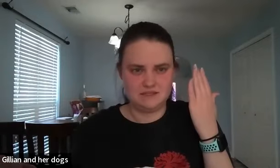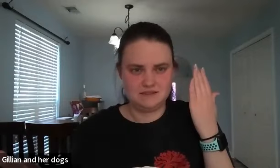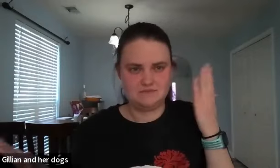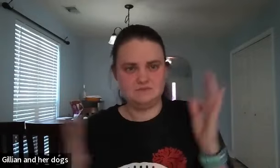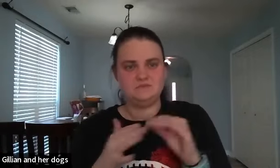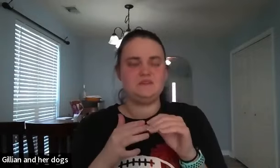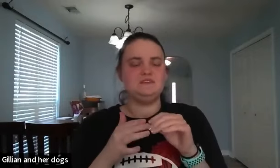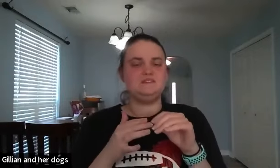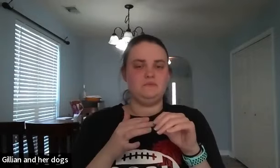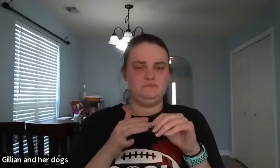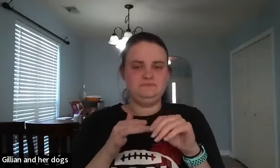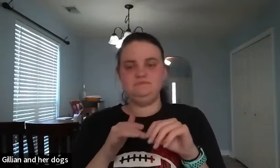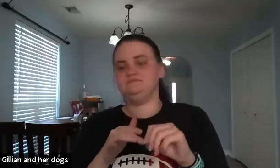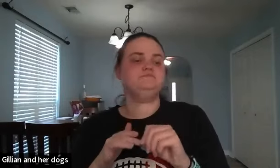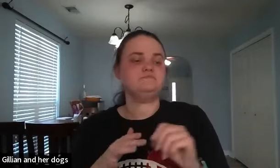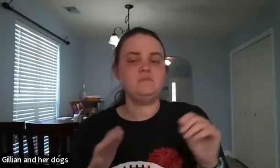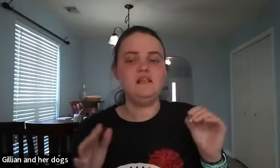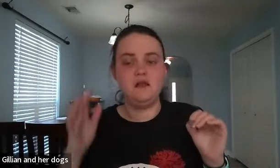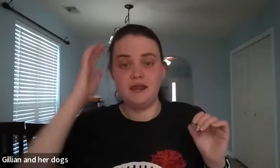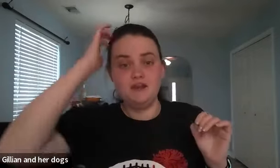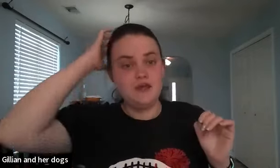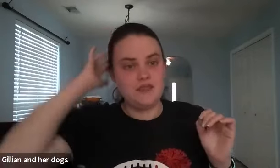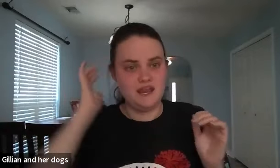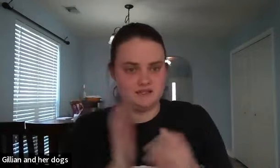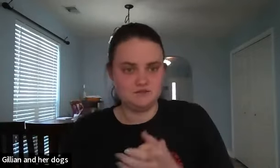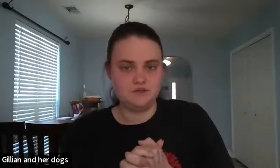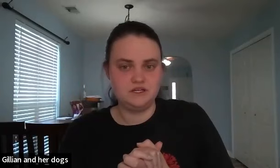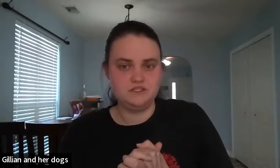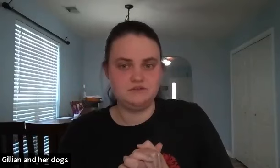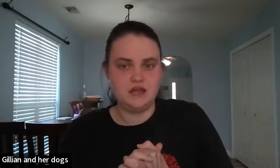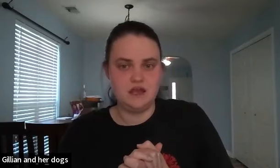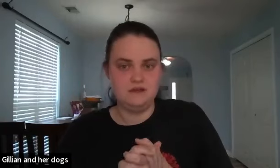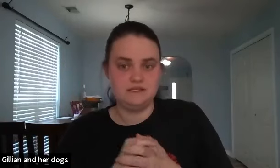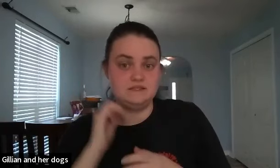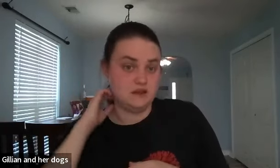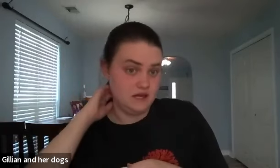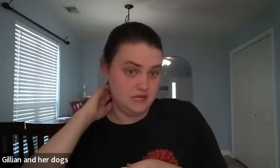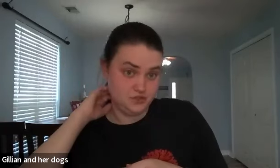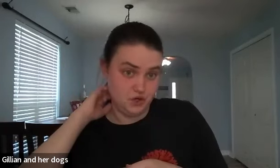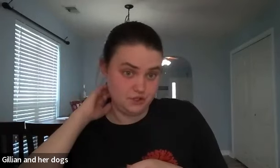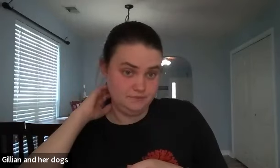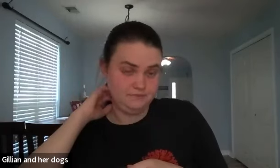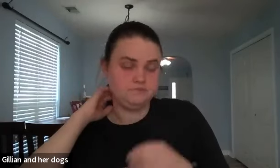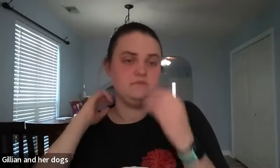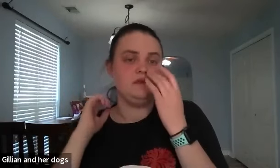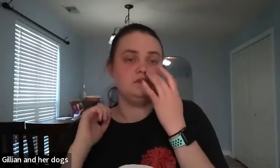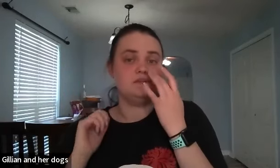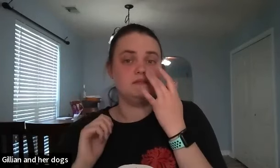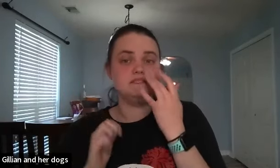sense. So, all right, the next one we're going to do now is son and daughter. So the